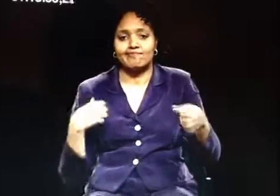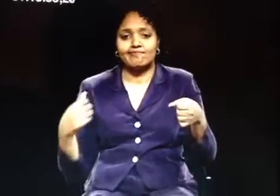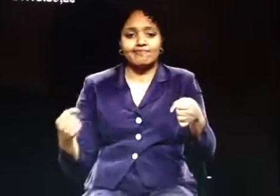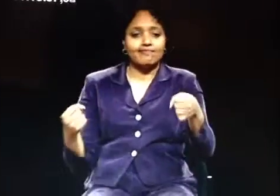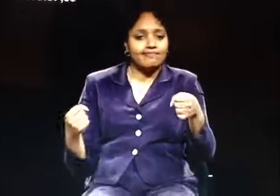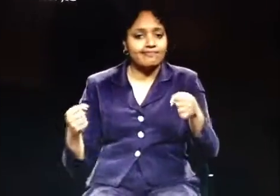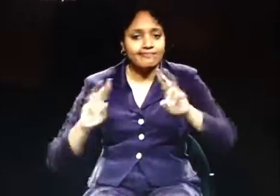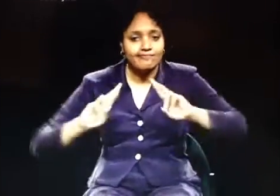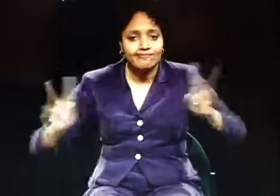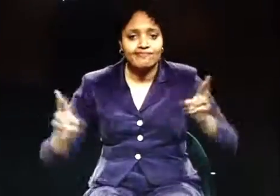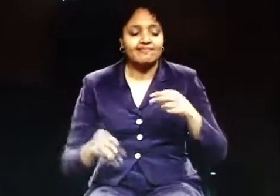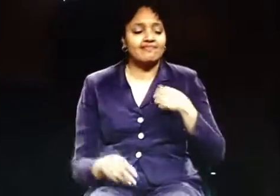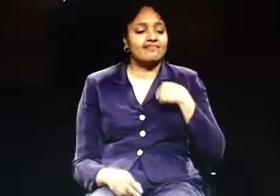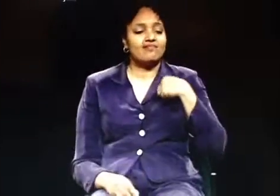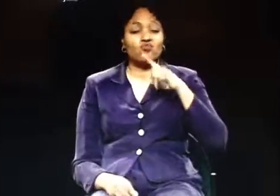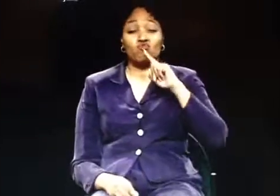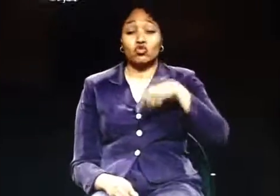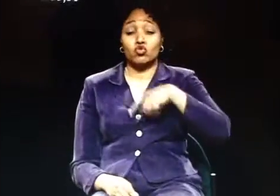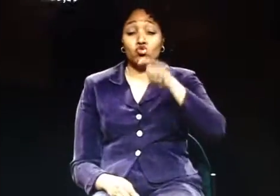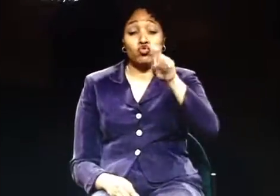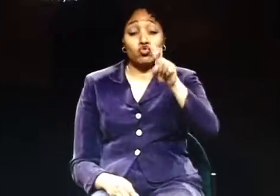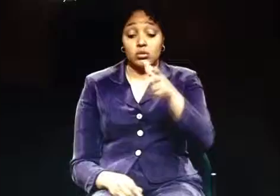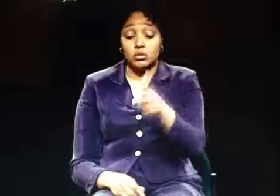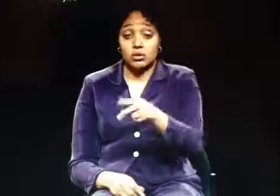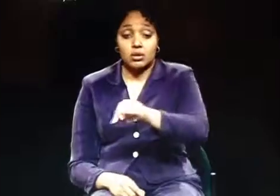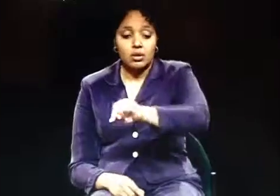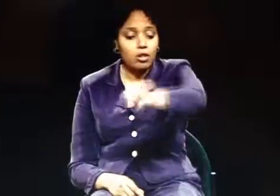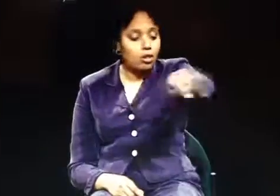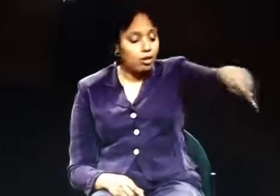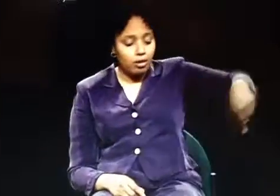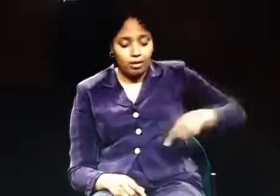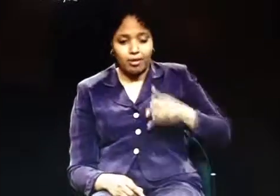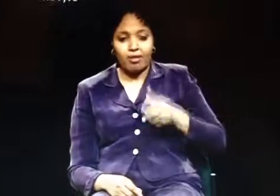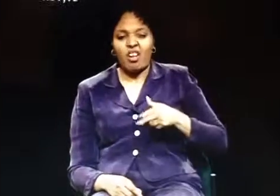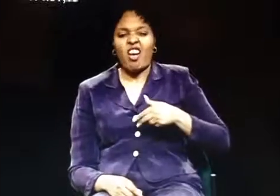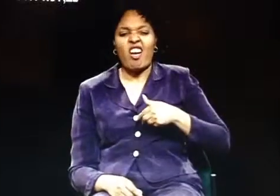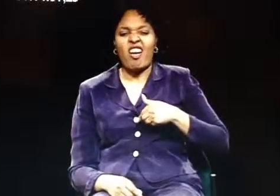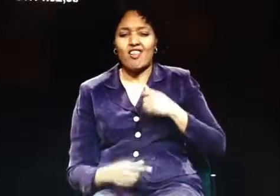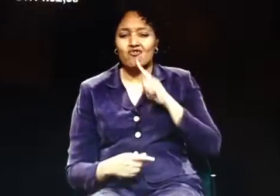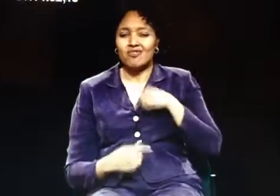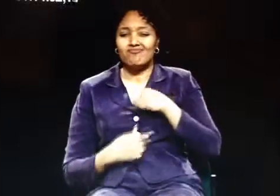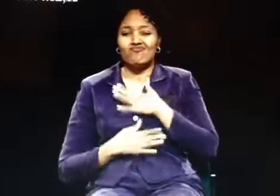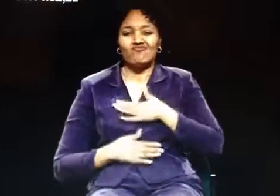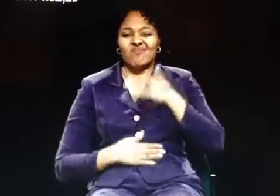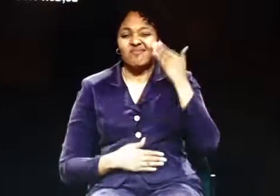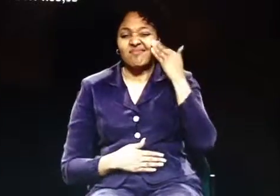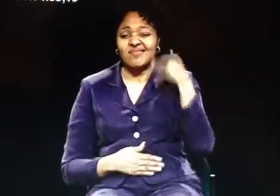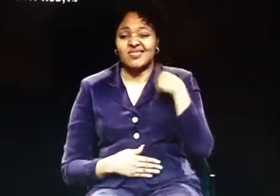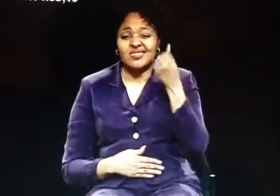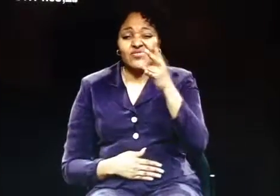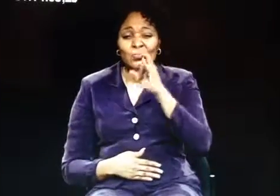and I was all ready to drive, and what I should have done was just do a quick U-E and park in front of the house.